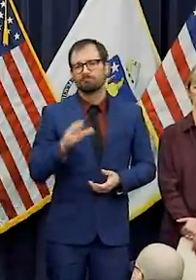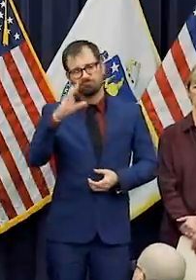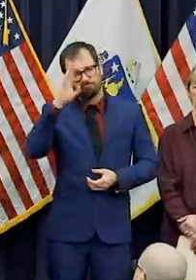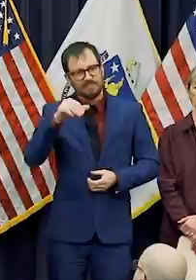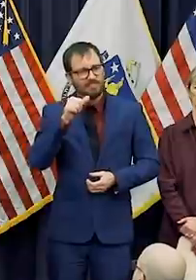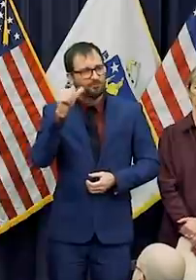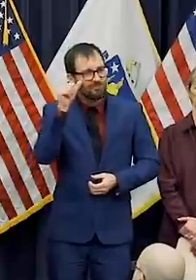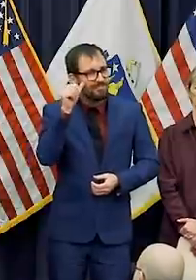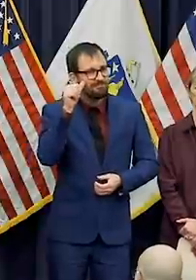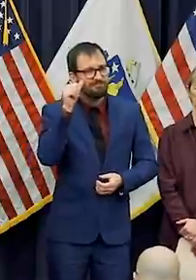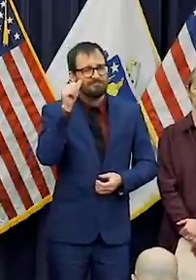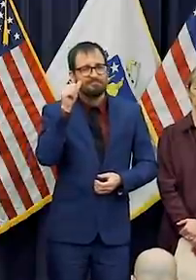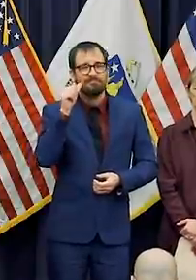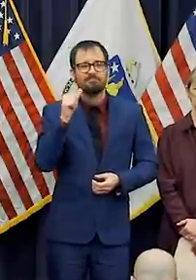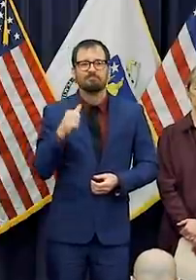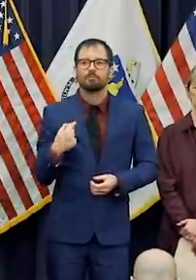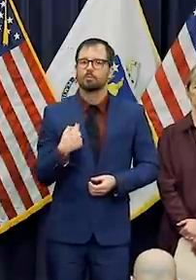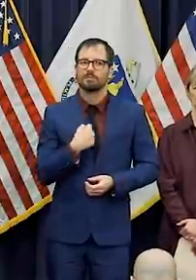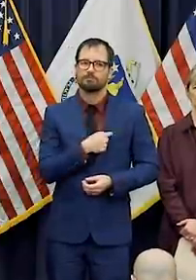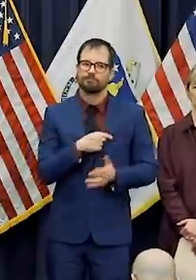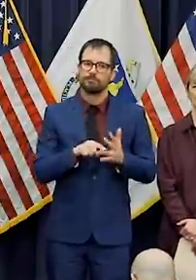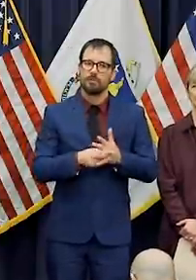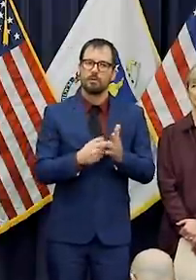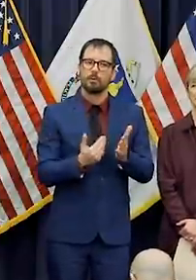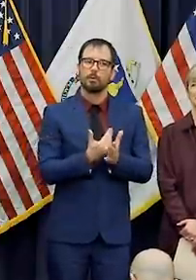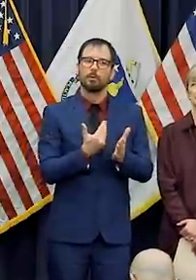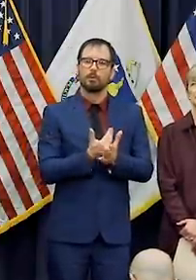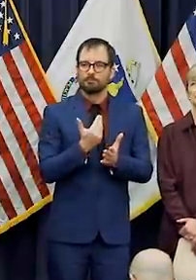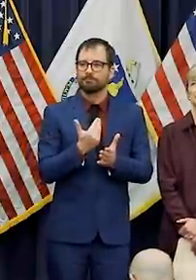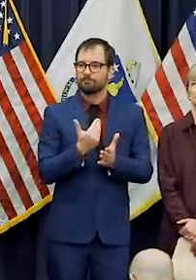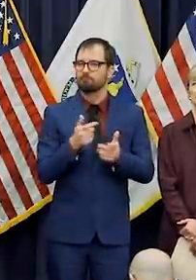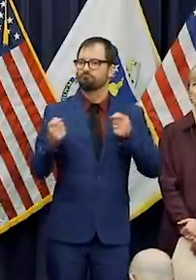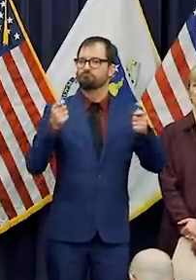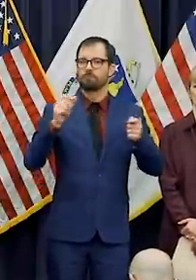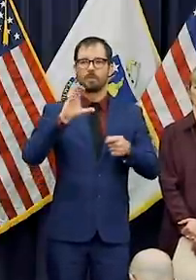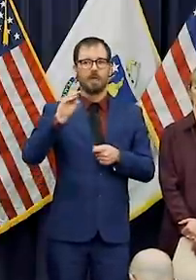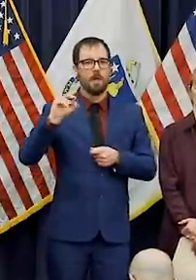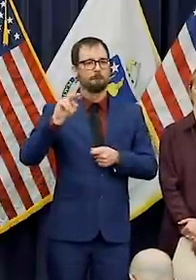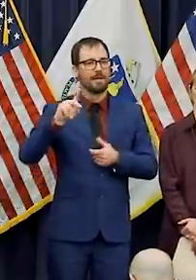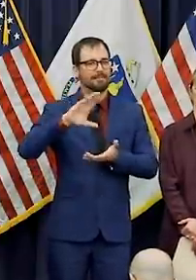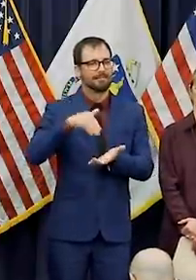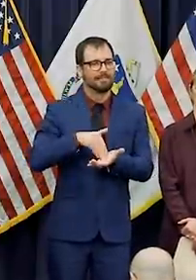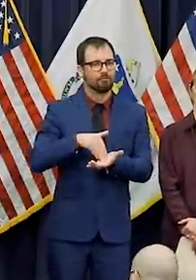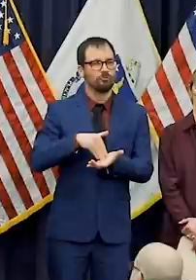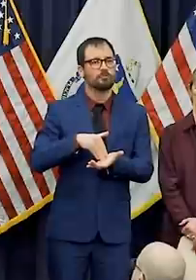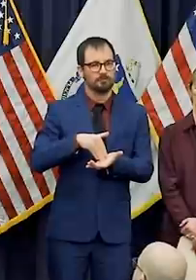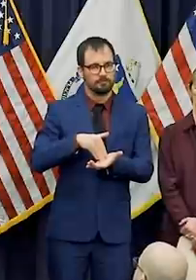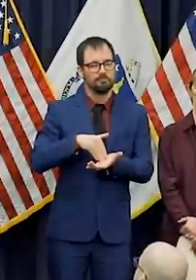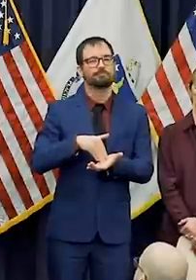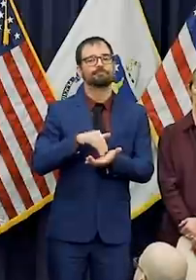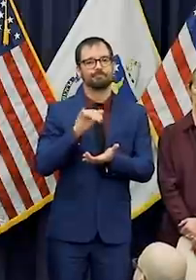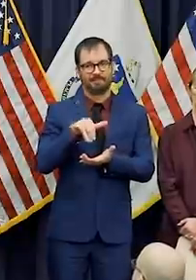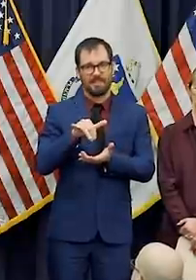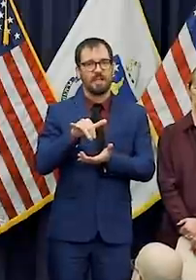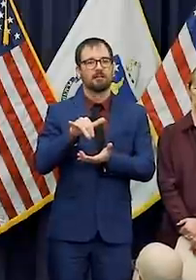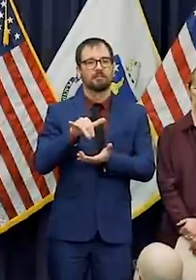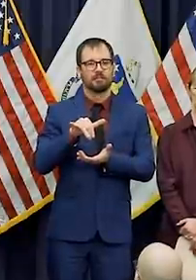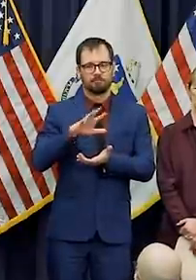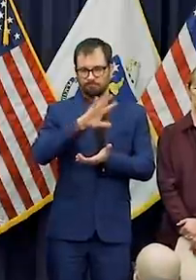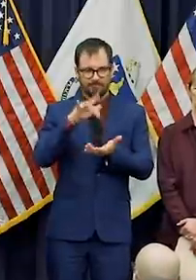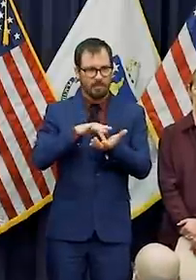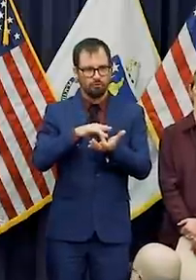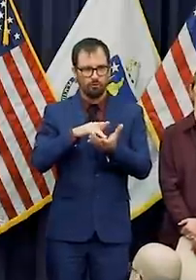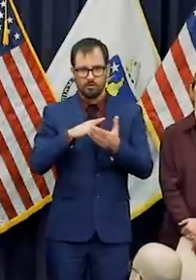a coronavirus command center. This team of experts will work on pushing back against this disease and focus on expanding